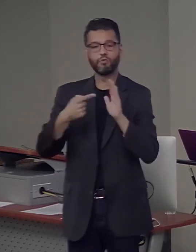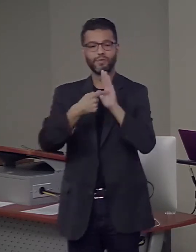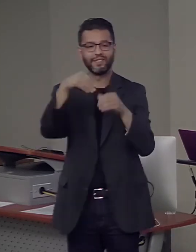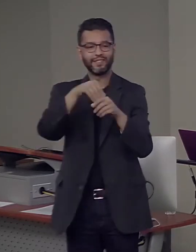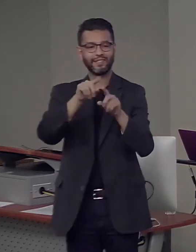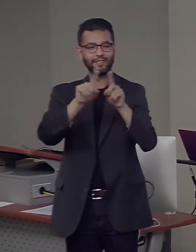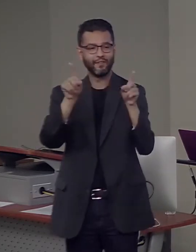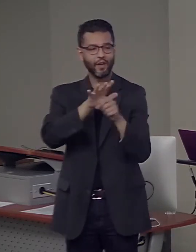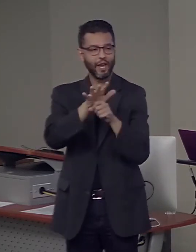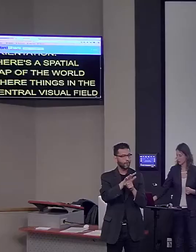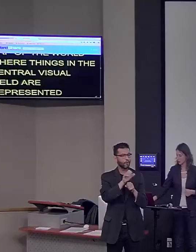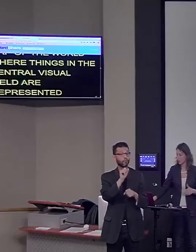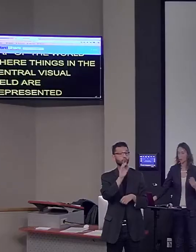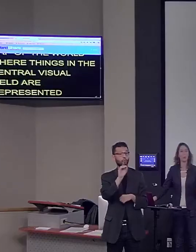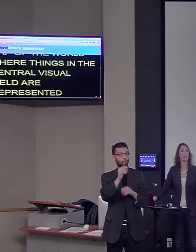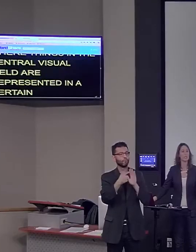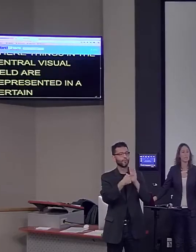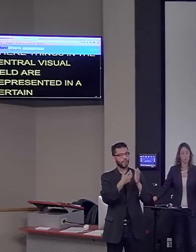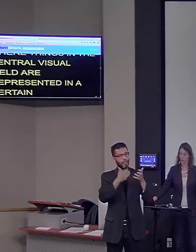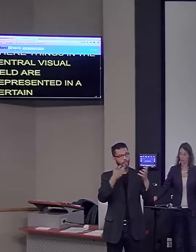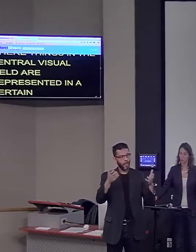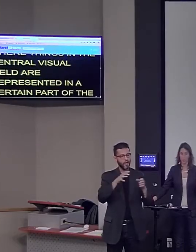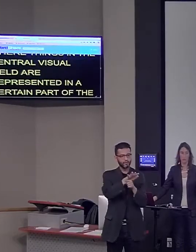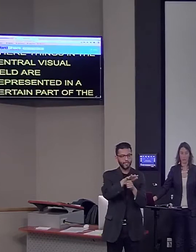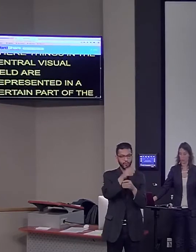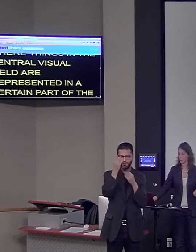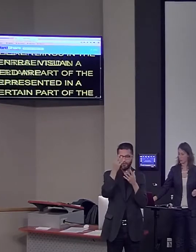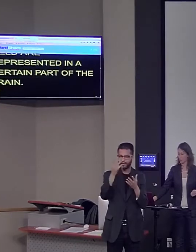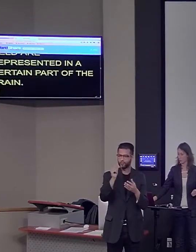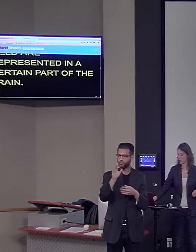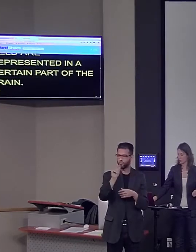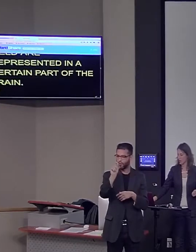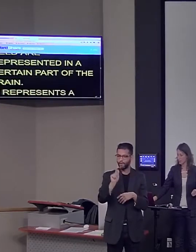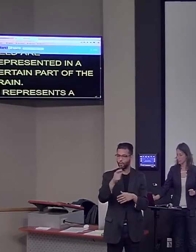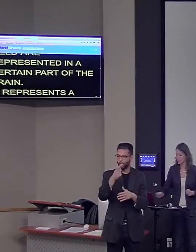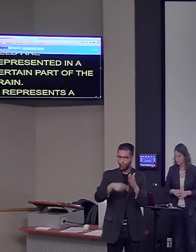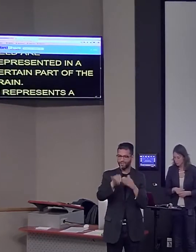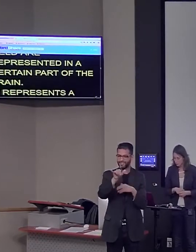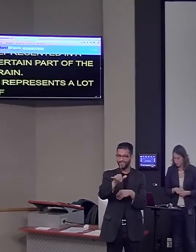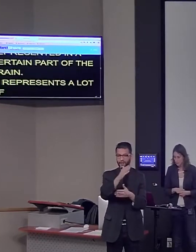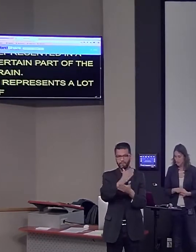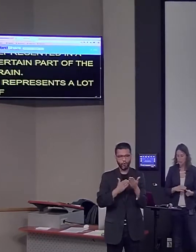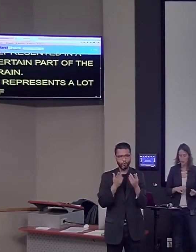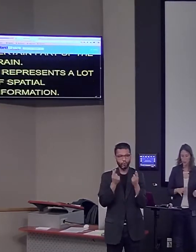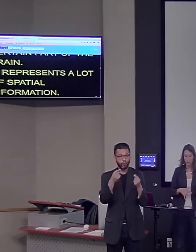spatial information. What does this part of the brain do in a person who is blind?